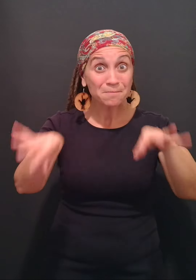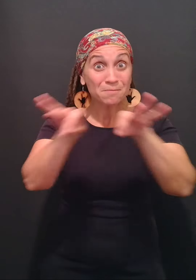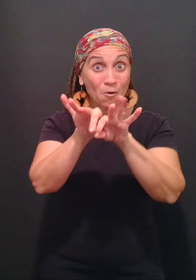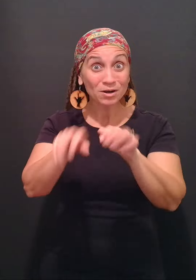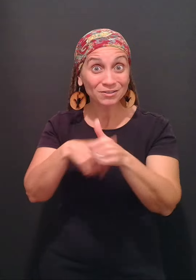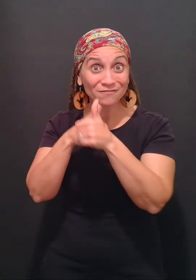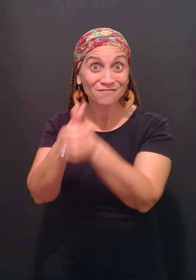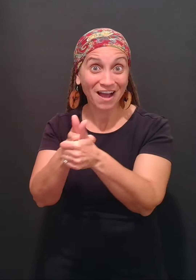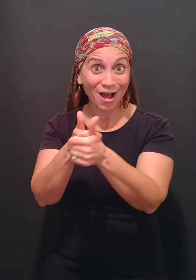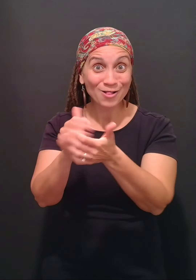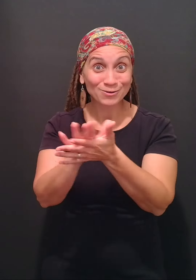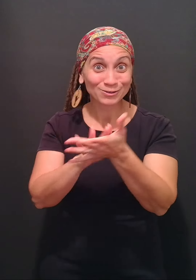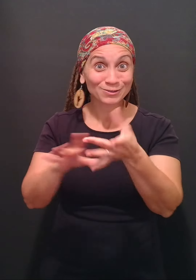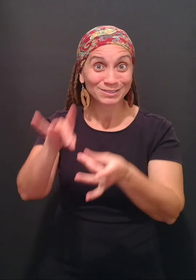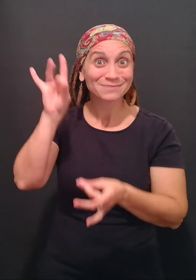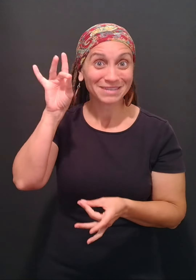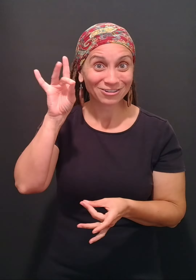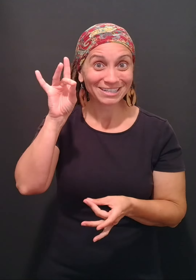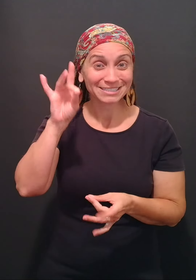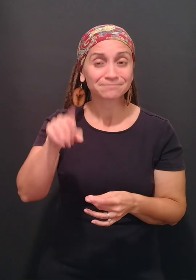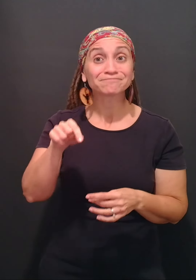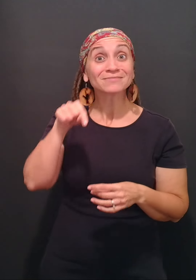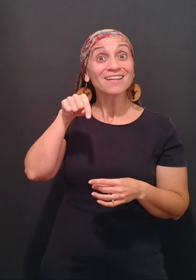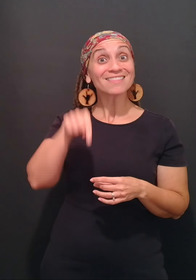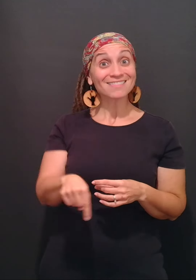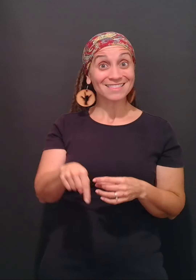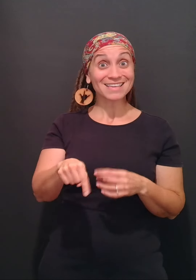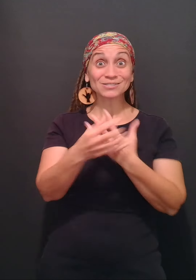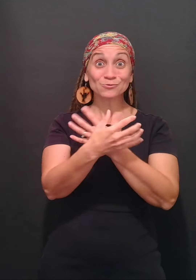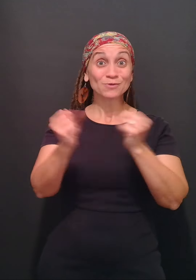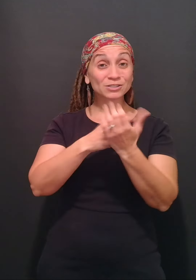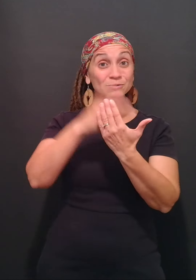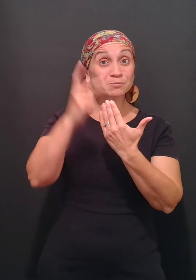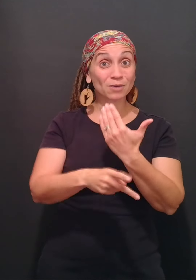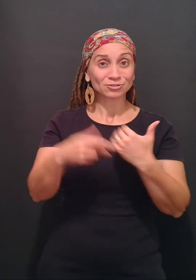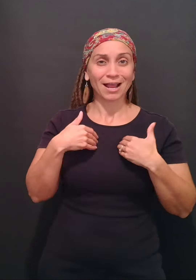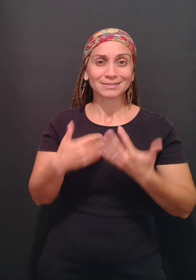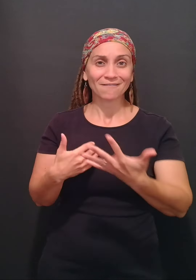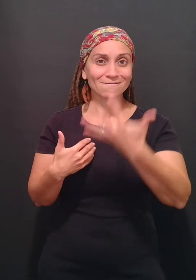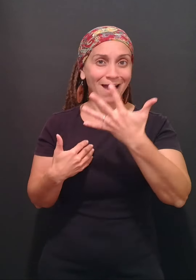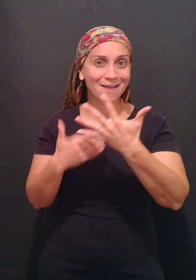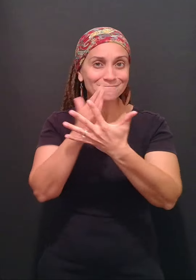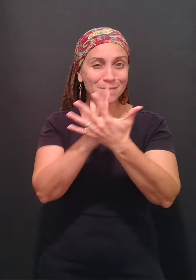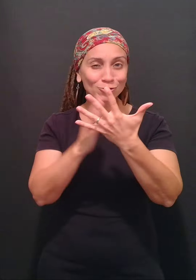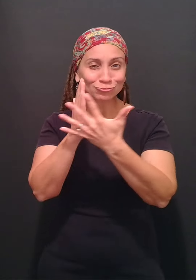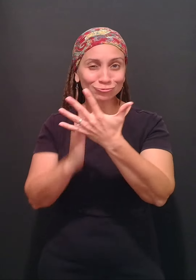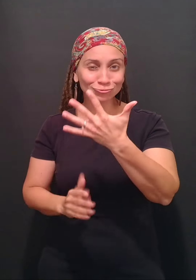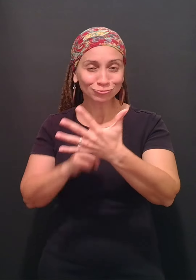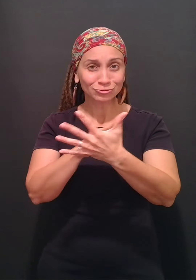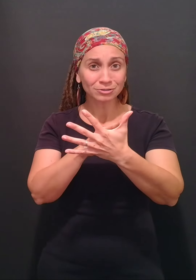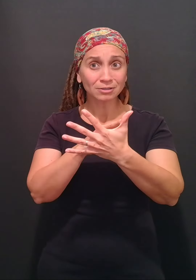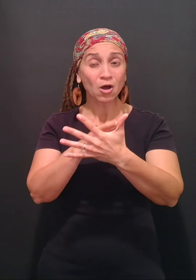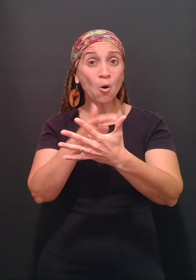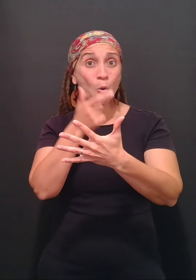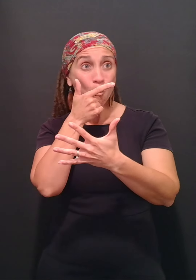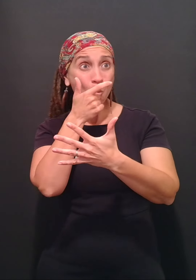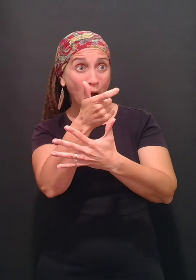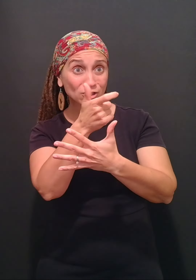not understanding, pause the video and have discussions. It's important to follow Holy Spirit. This resource